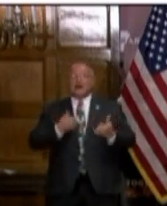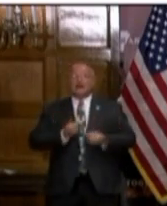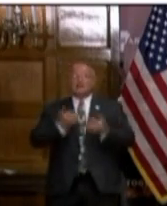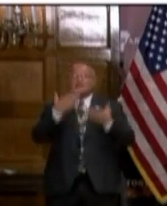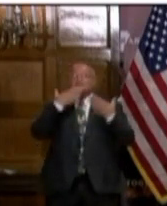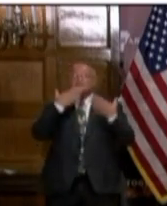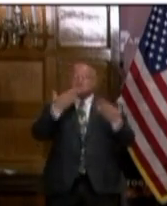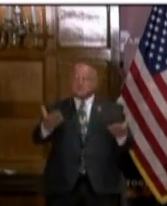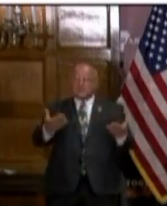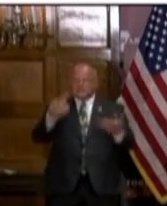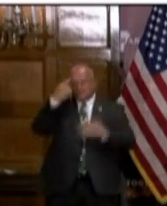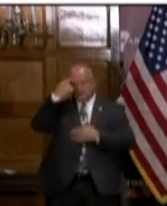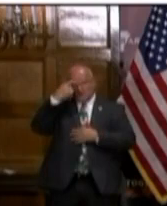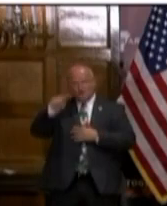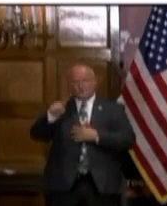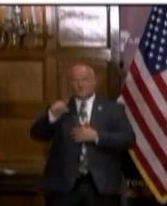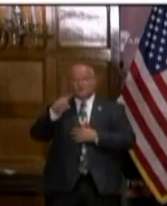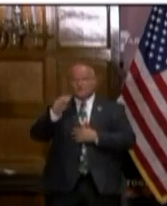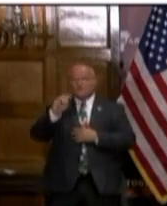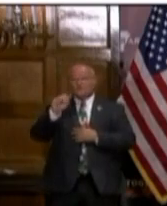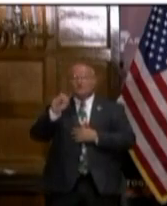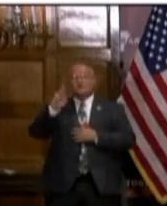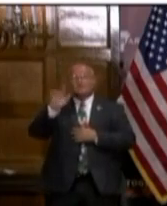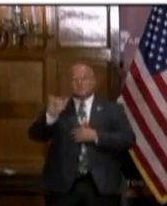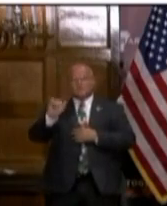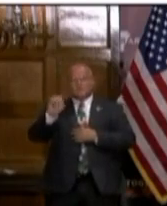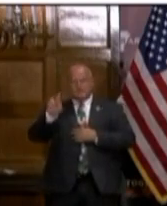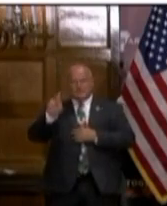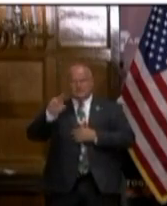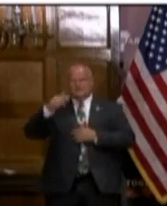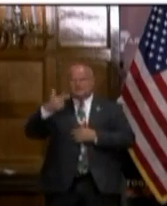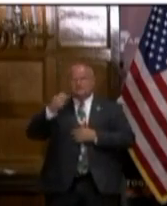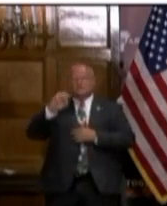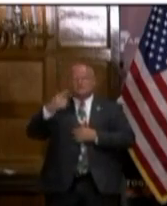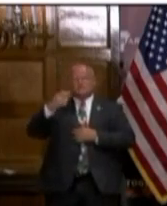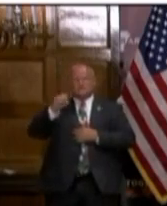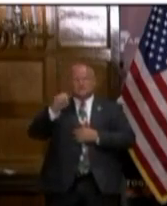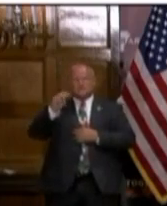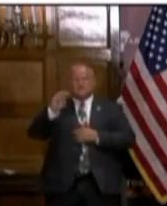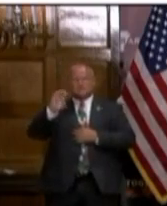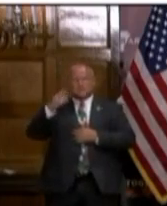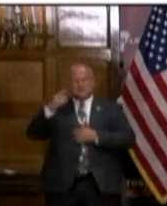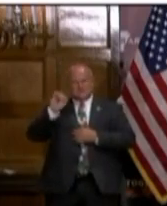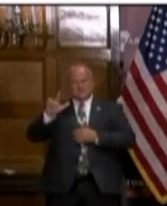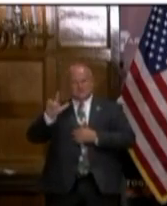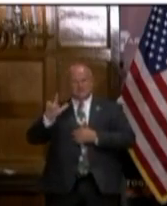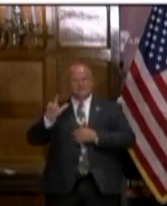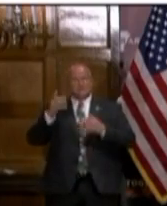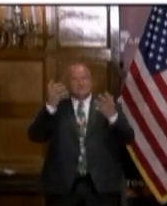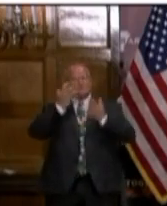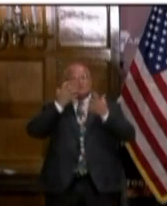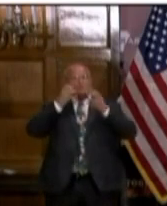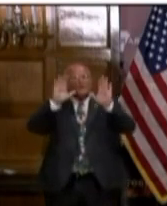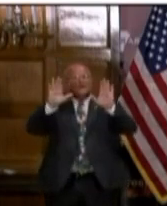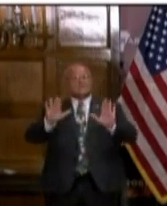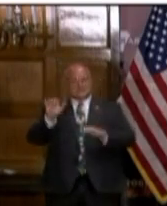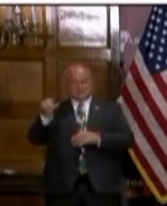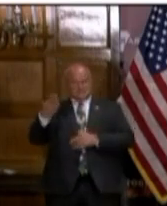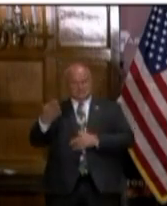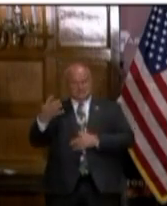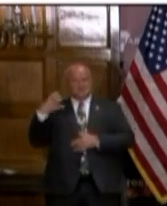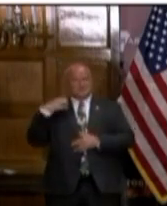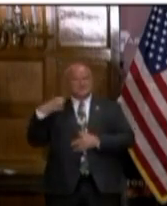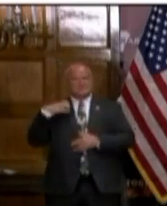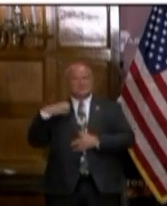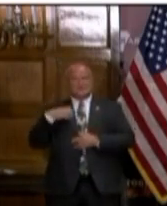my appreciation to Mayor George McGill of Fort Smith, who has done an outstanding job in being